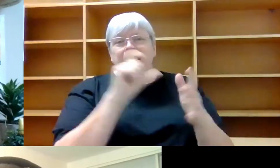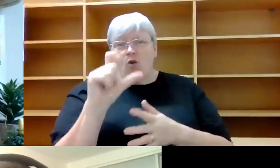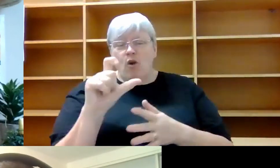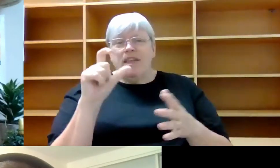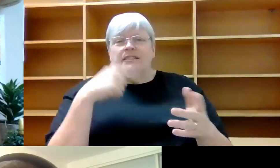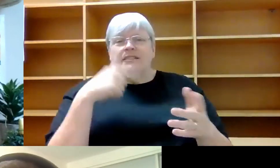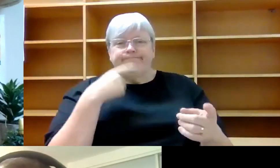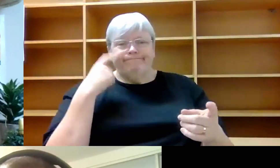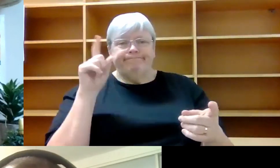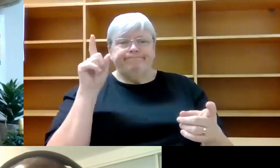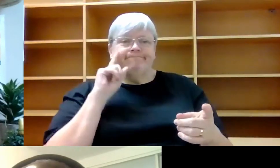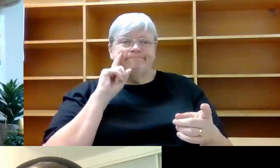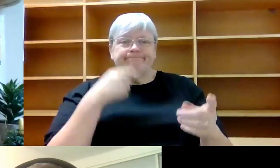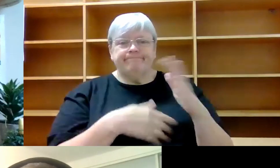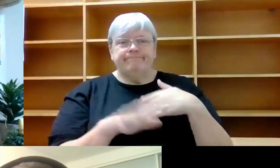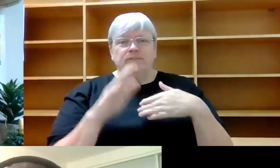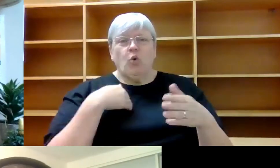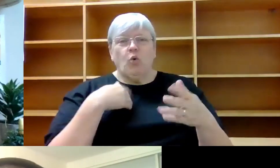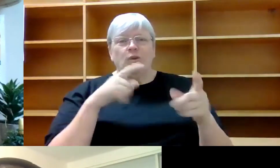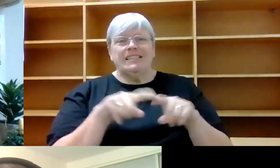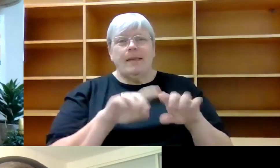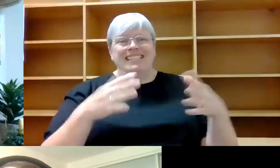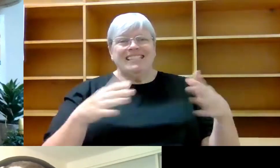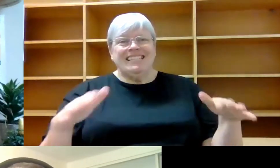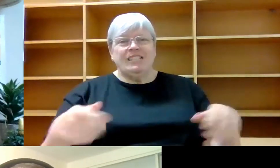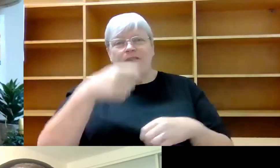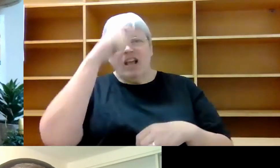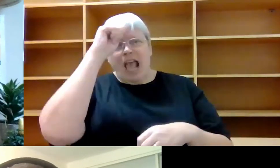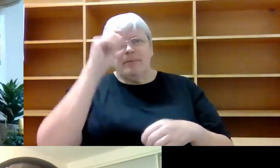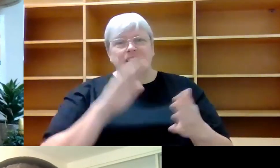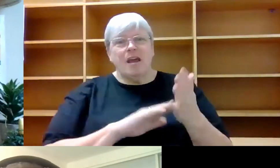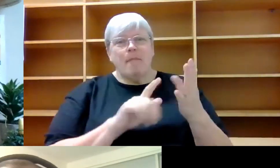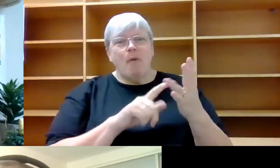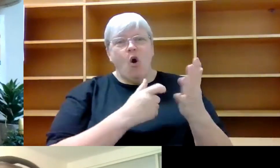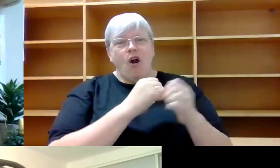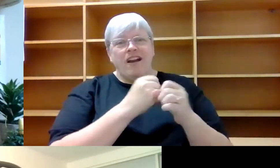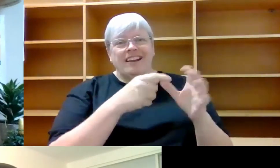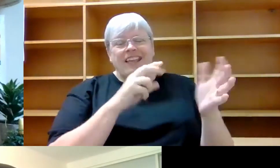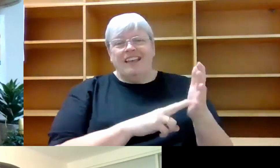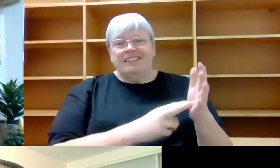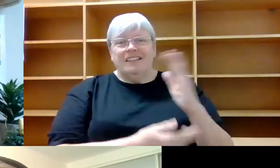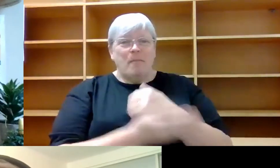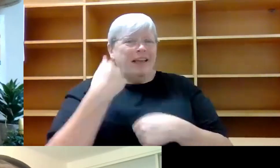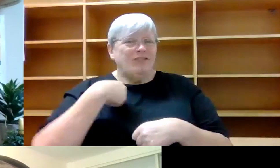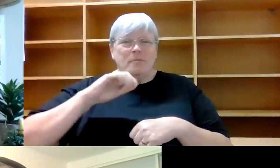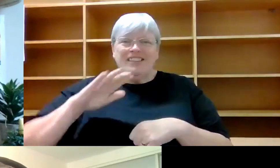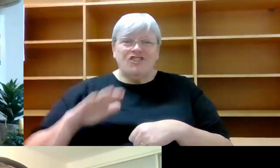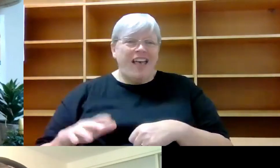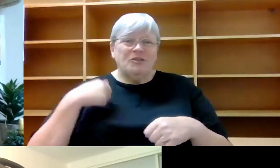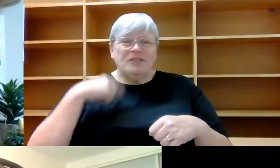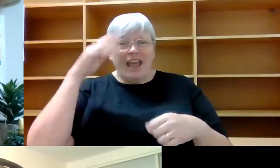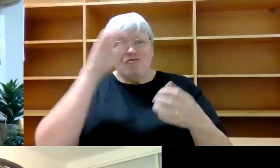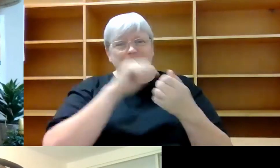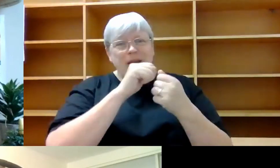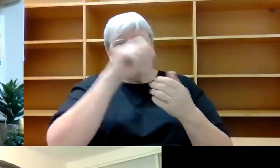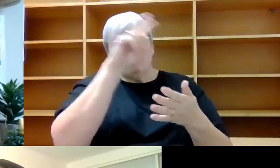to sail the seas with Captain Morgan. Very, again, I'm going back to my childhood because I remember